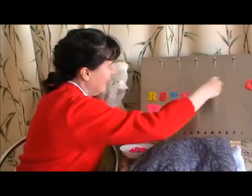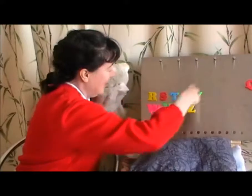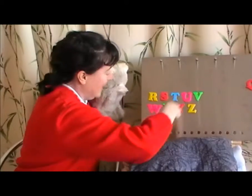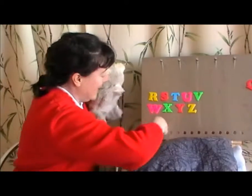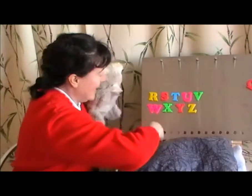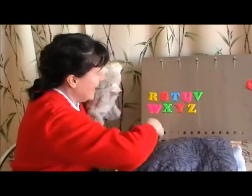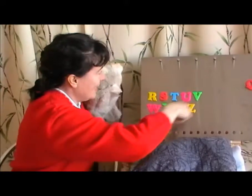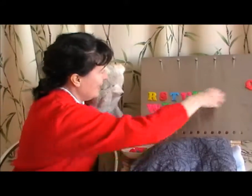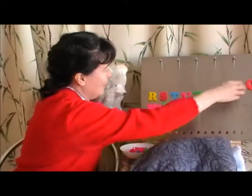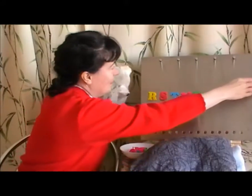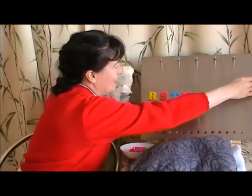16,